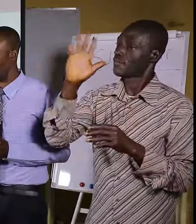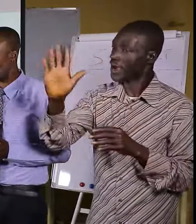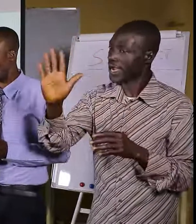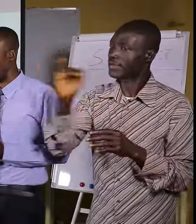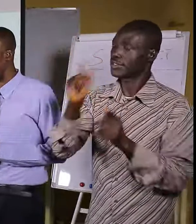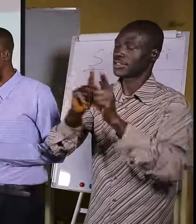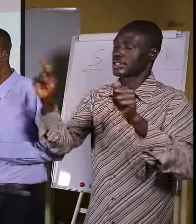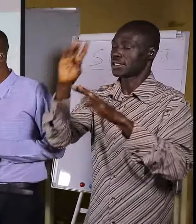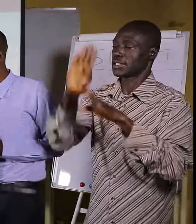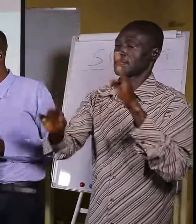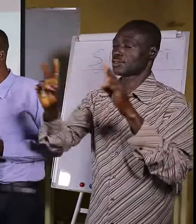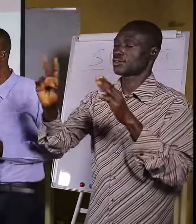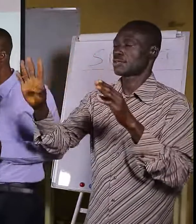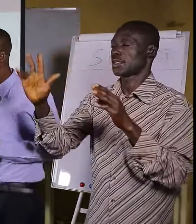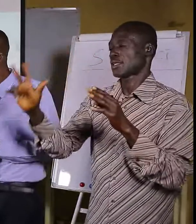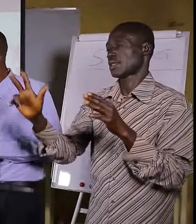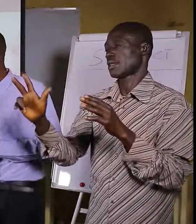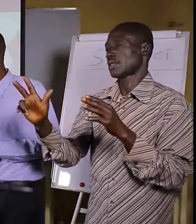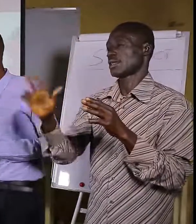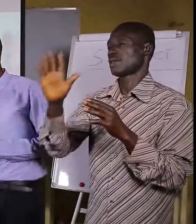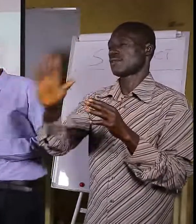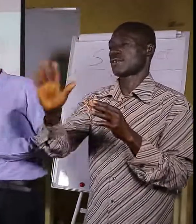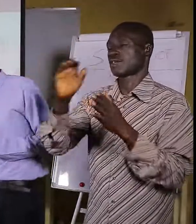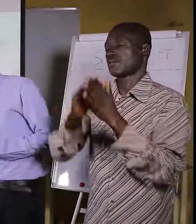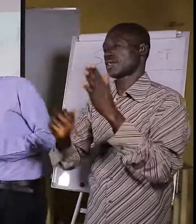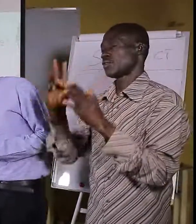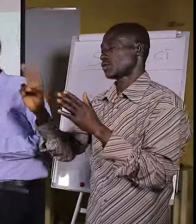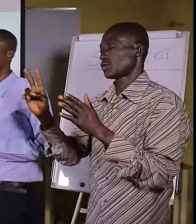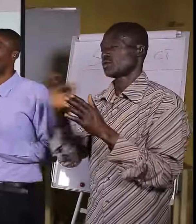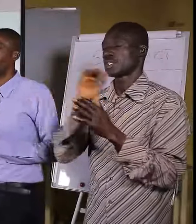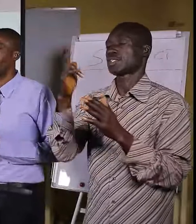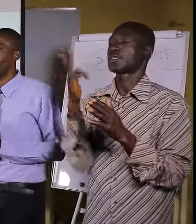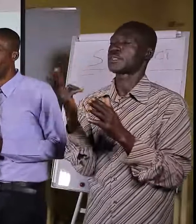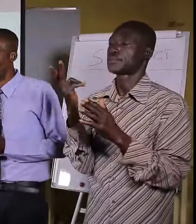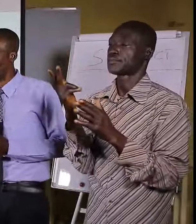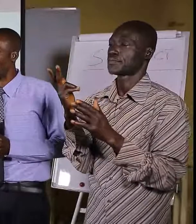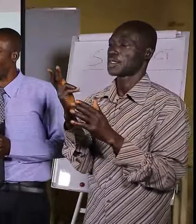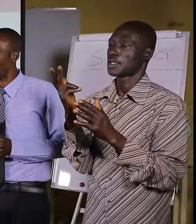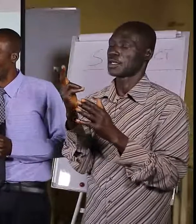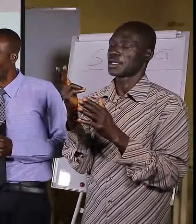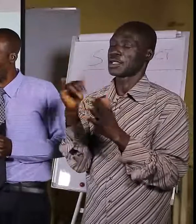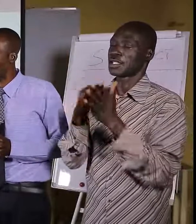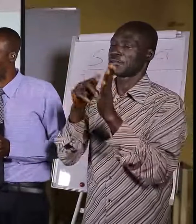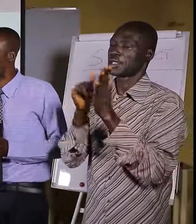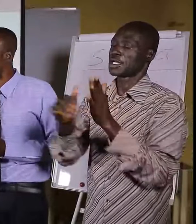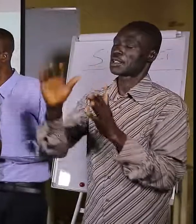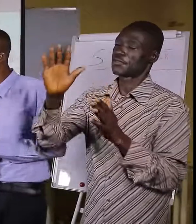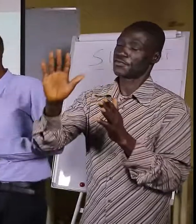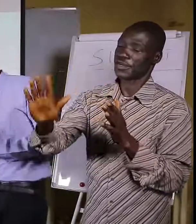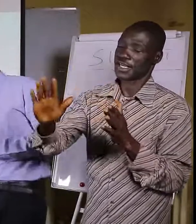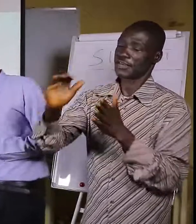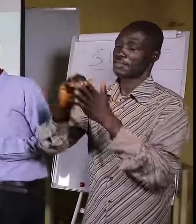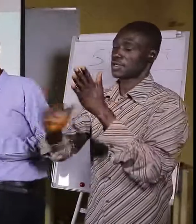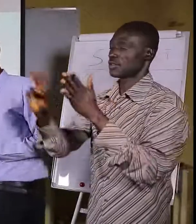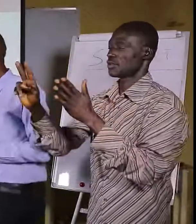greater than 2 by 3. Implies that 5 minus 2 equals 3. Implies that 5 minus 2